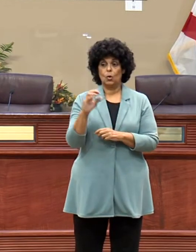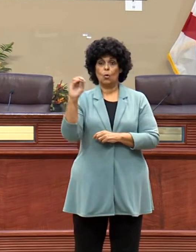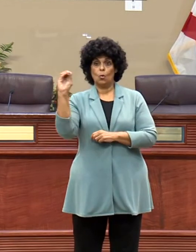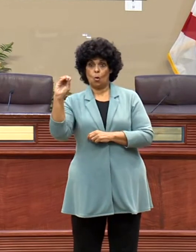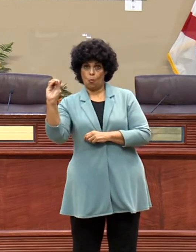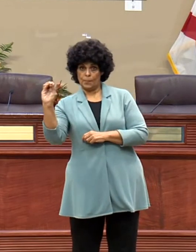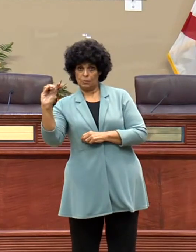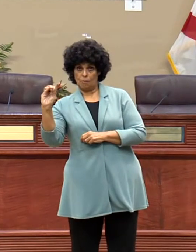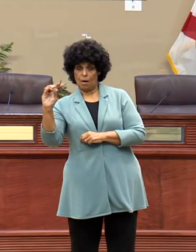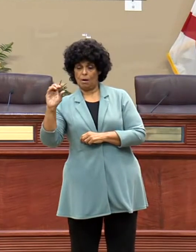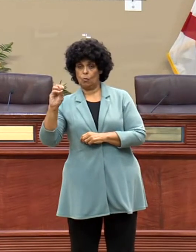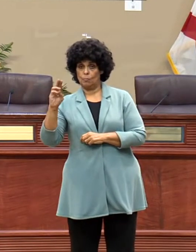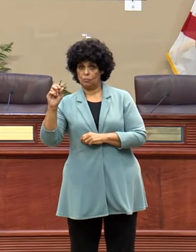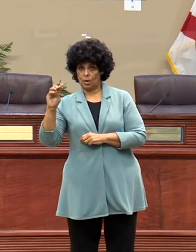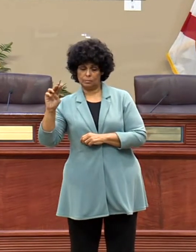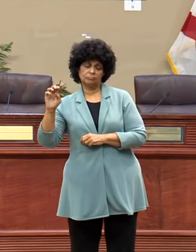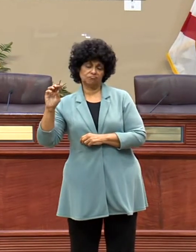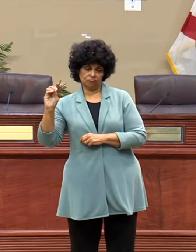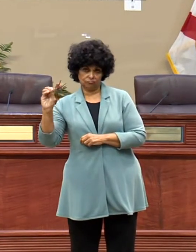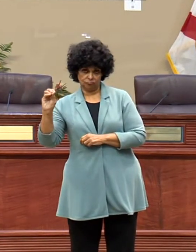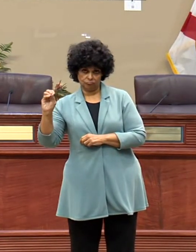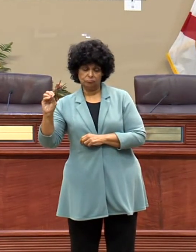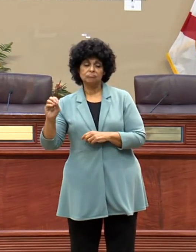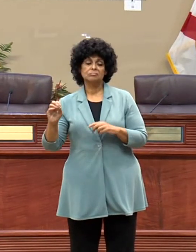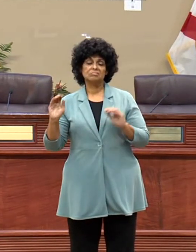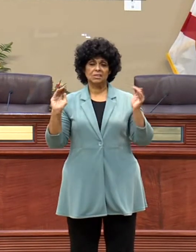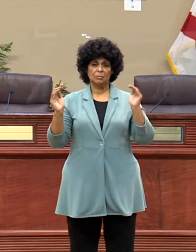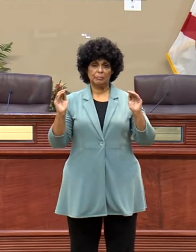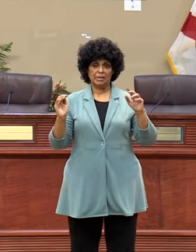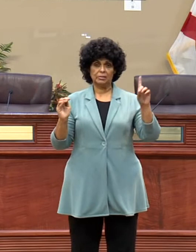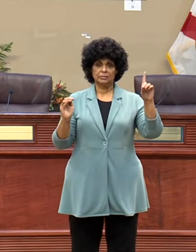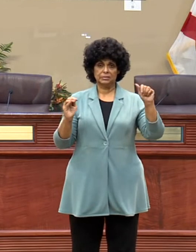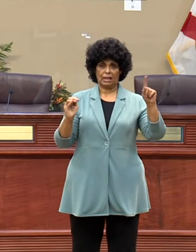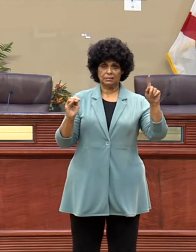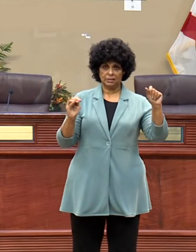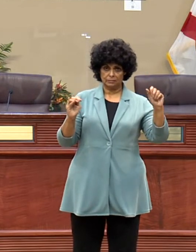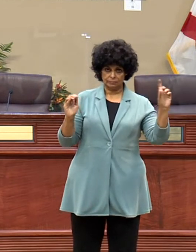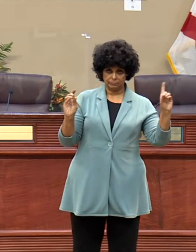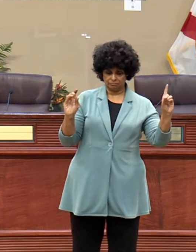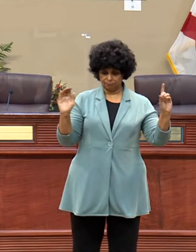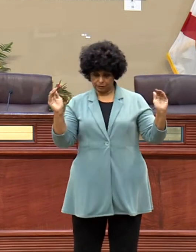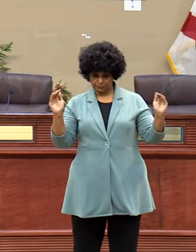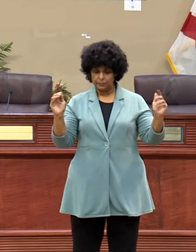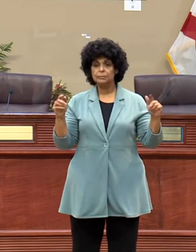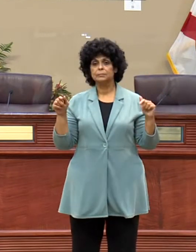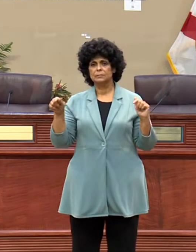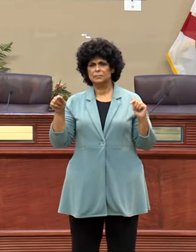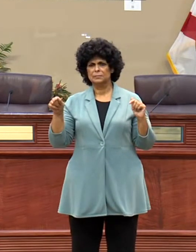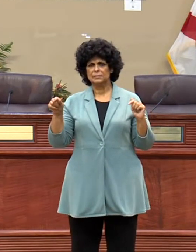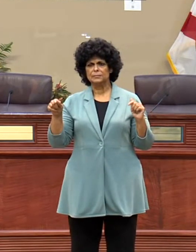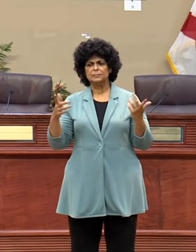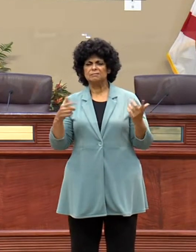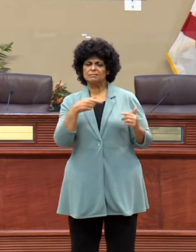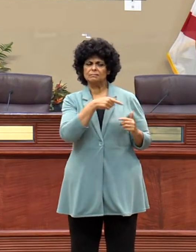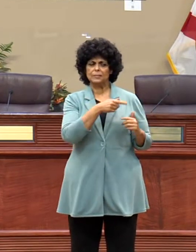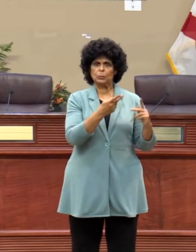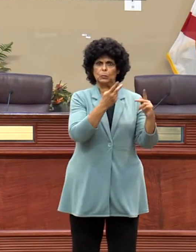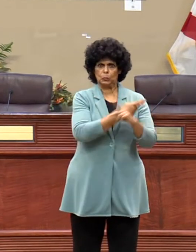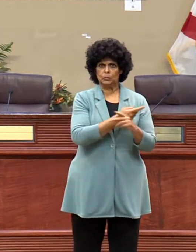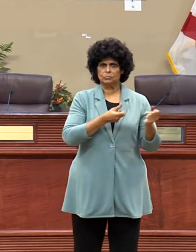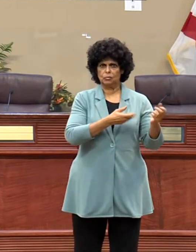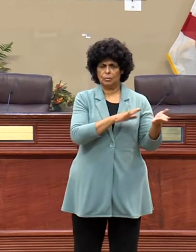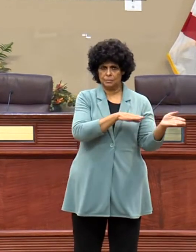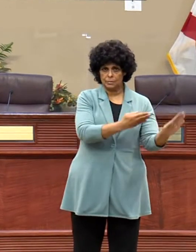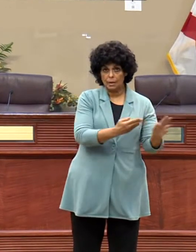is certainly highly contagious. In consultation with our hospital partners earlier today, they are all seeing